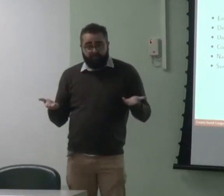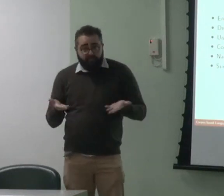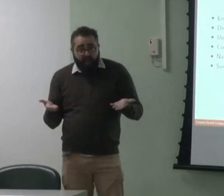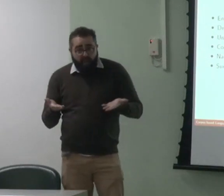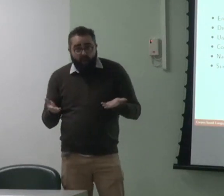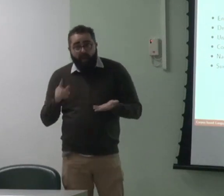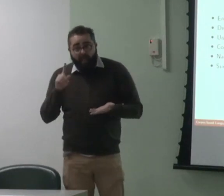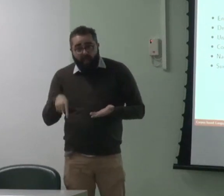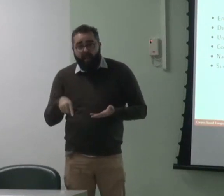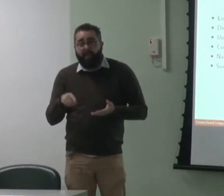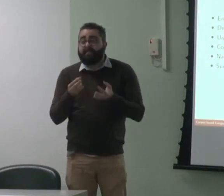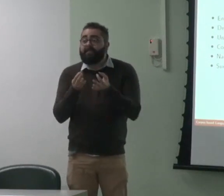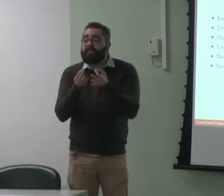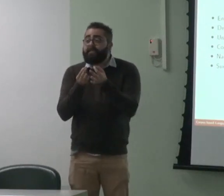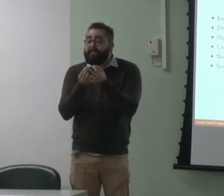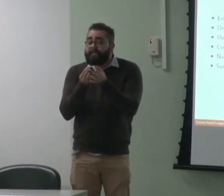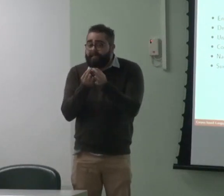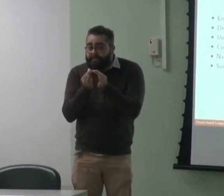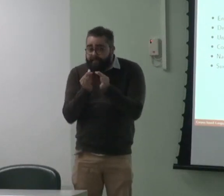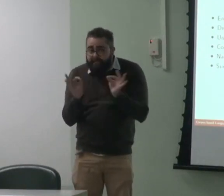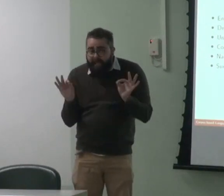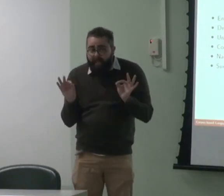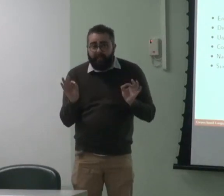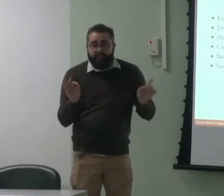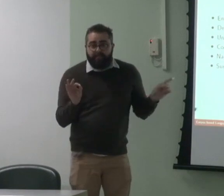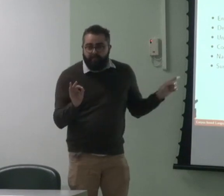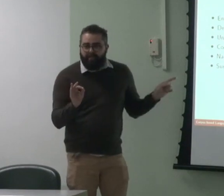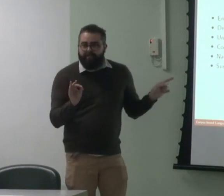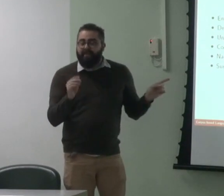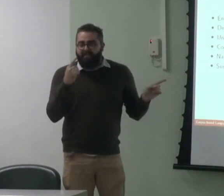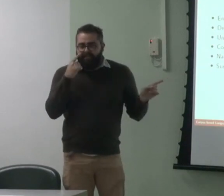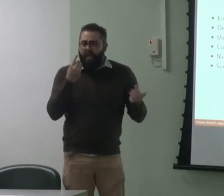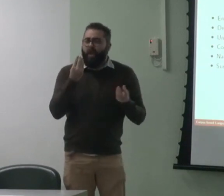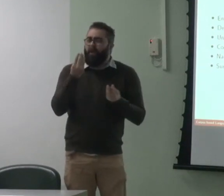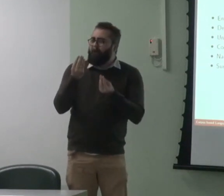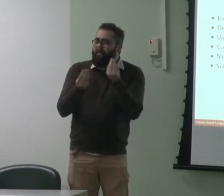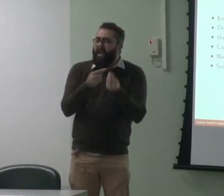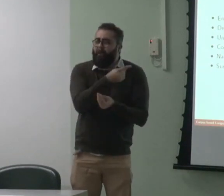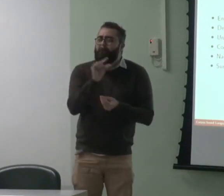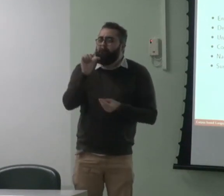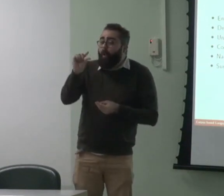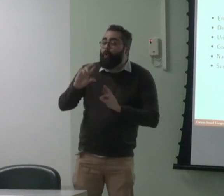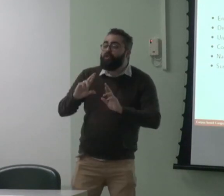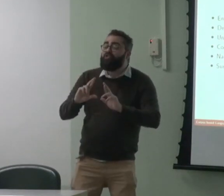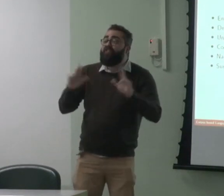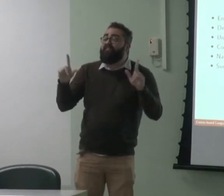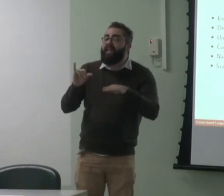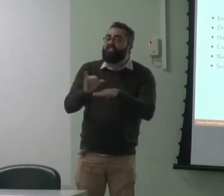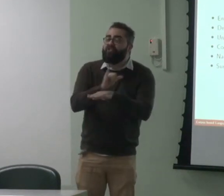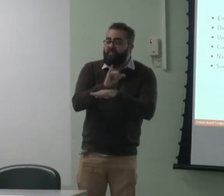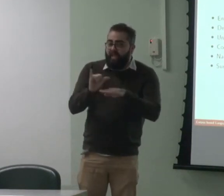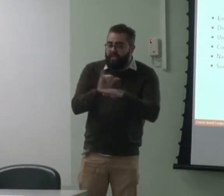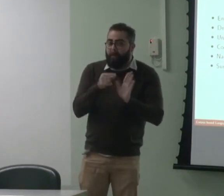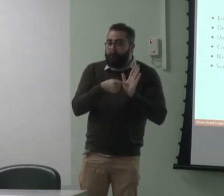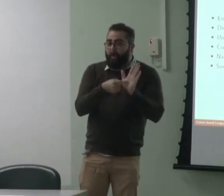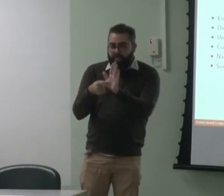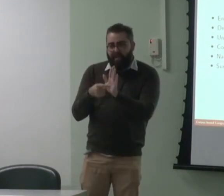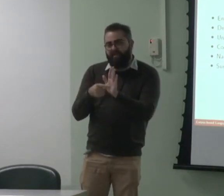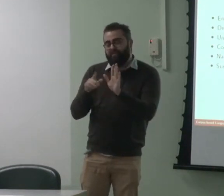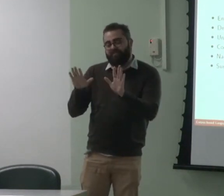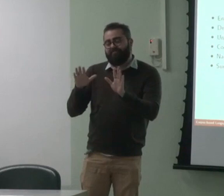should be, the shape of the tree should be slightly different, more in line with traditional linguistic